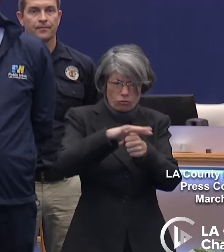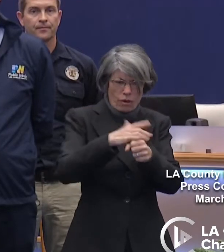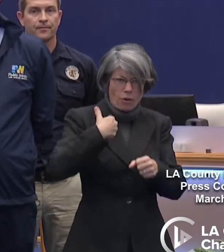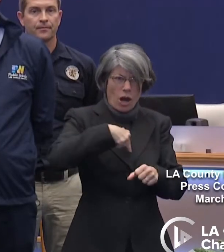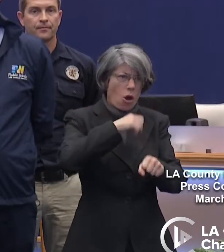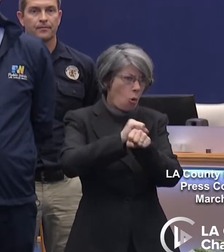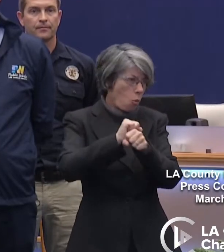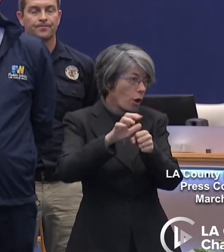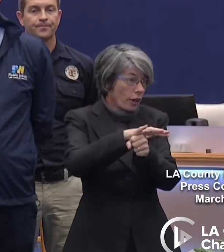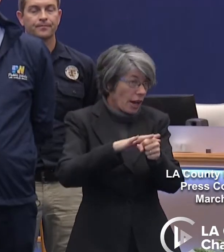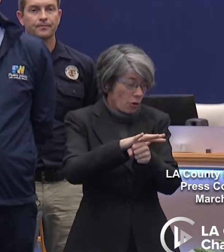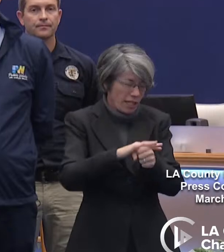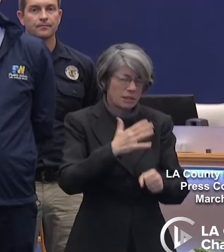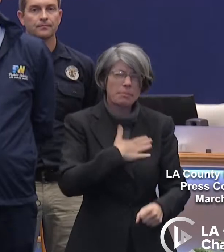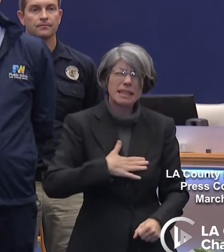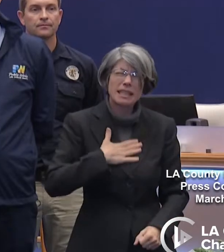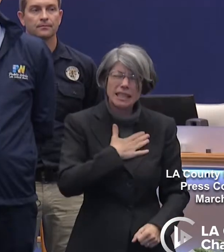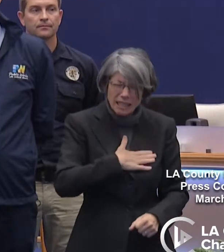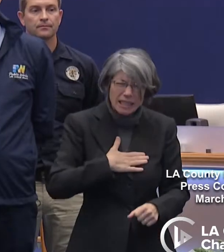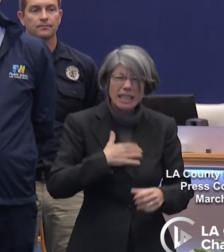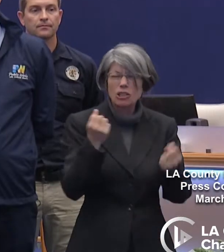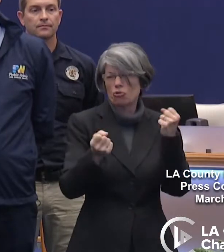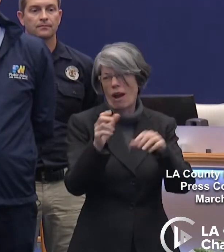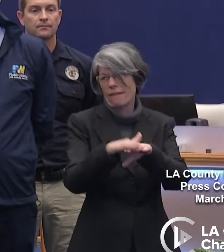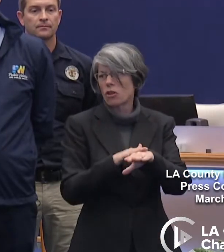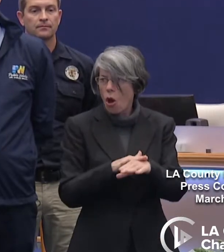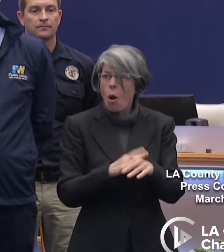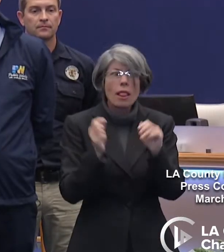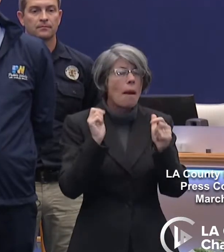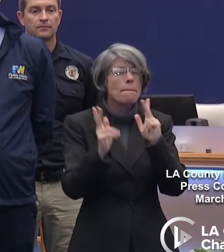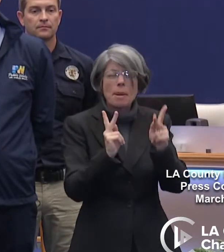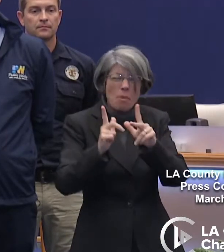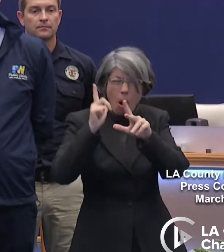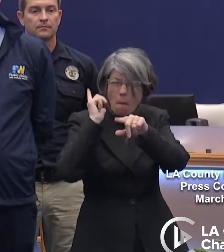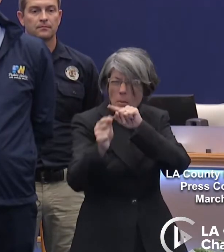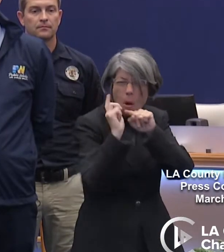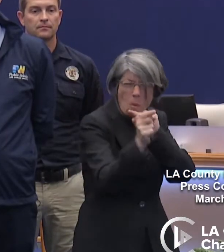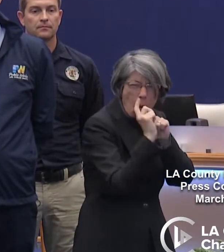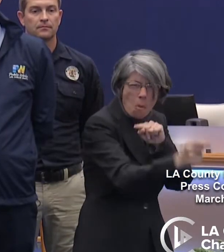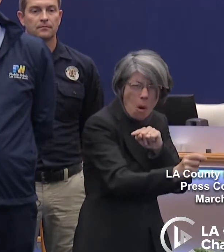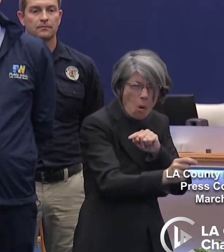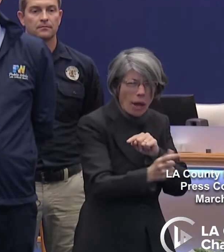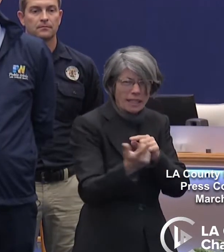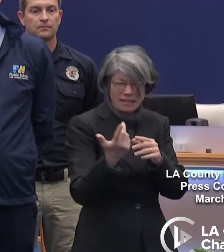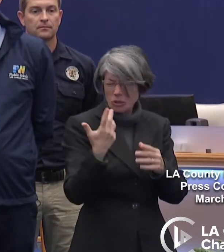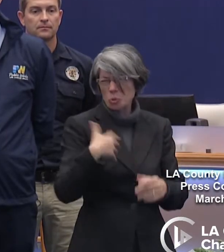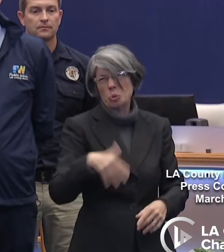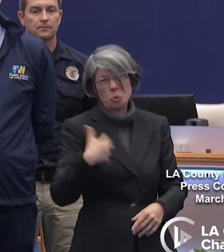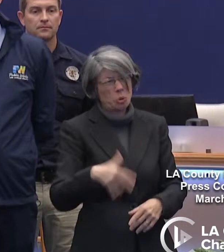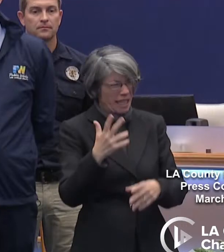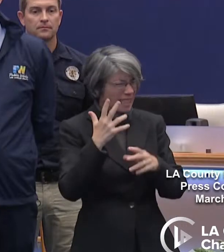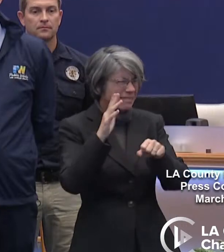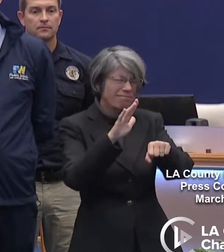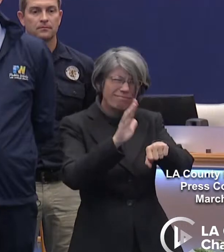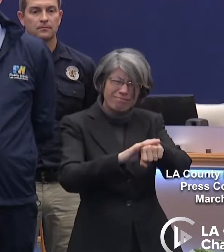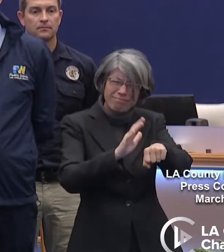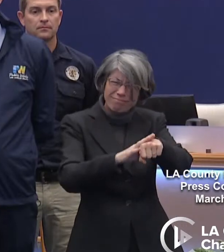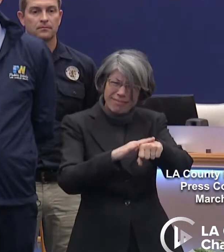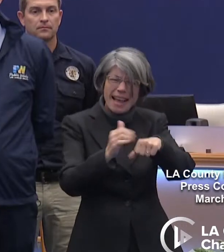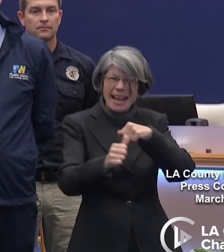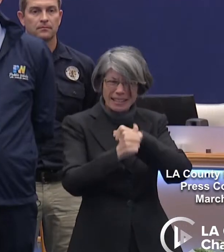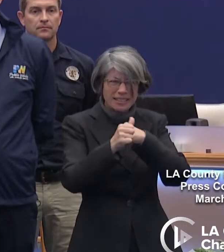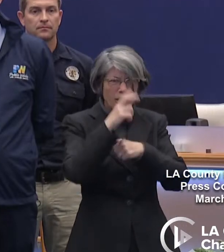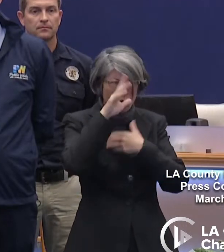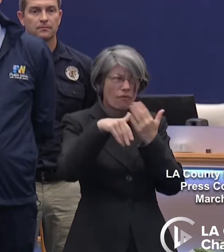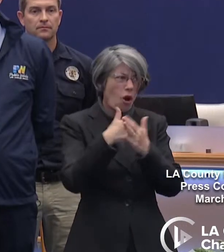our work zones or work areas. There are some drivers who are speeding past crews and coned off areas, which is dangerous for